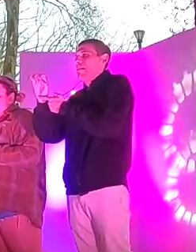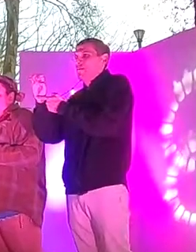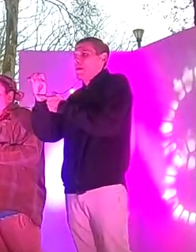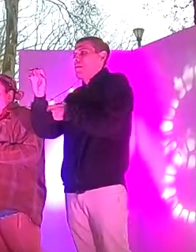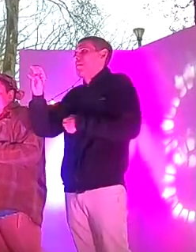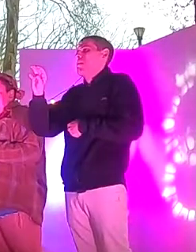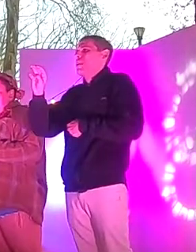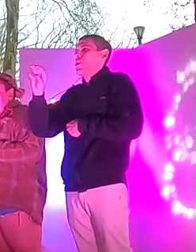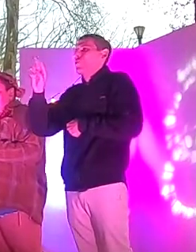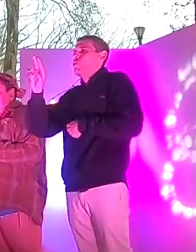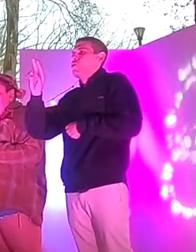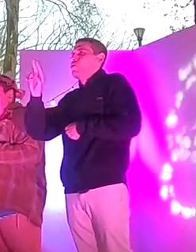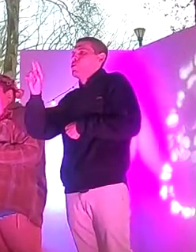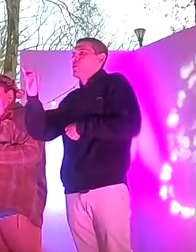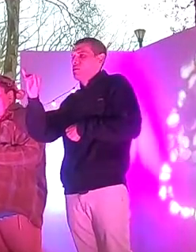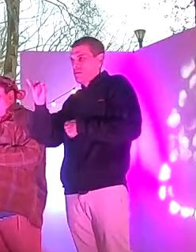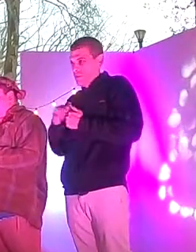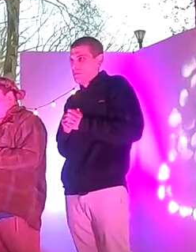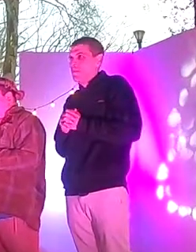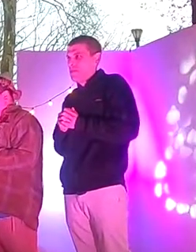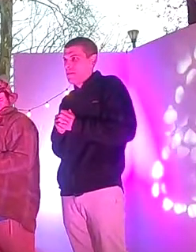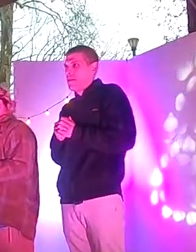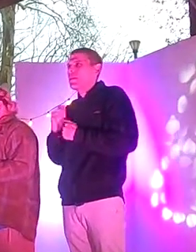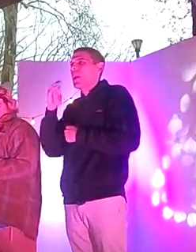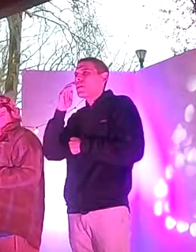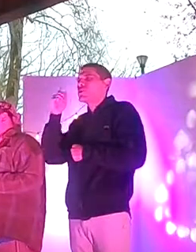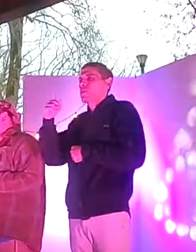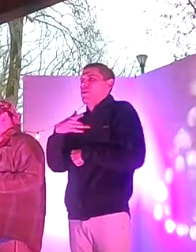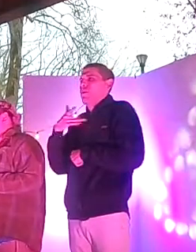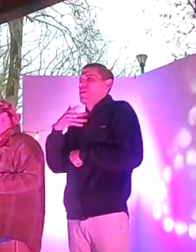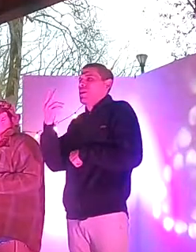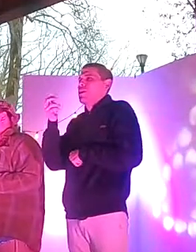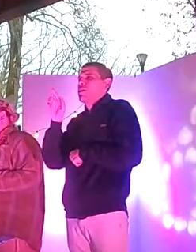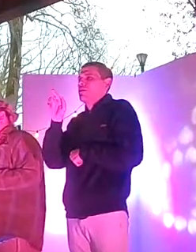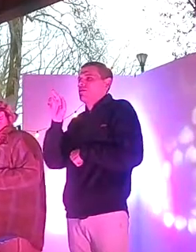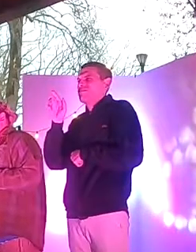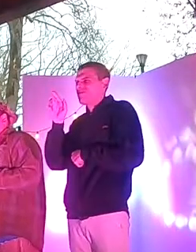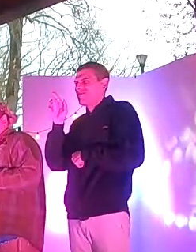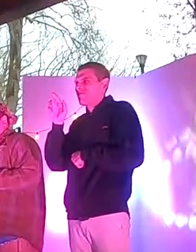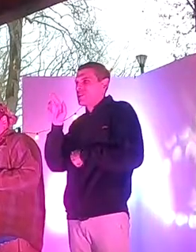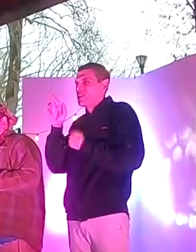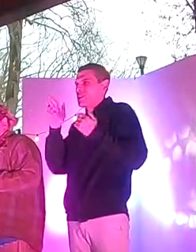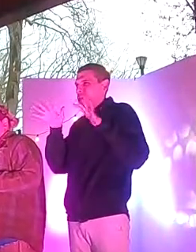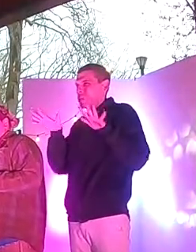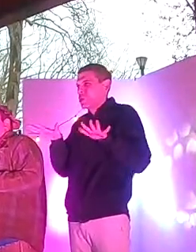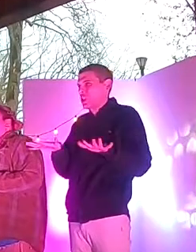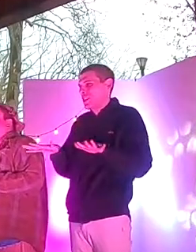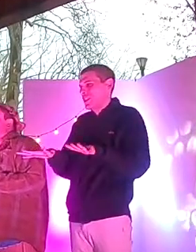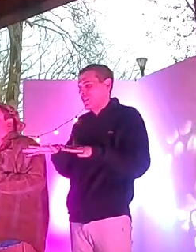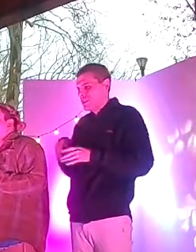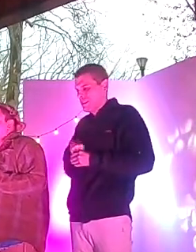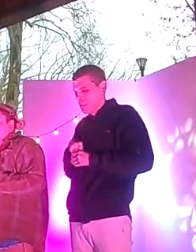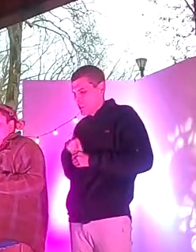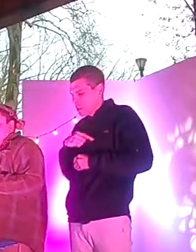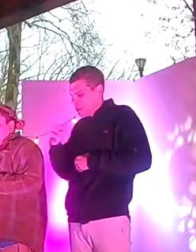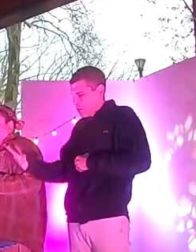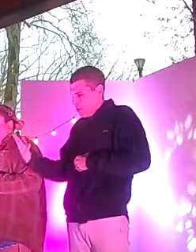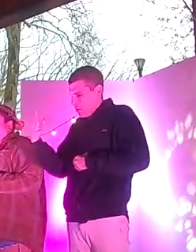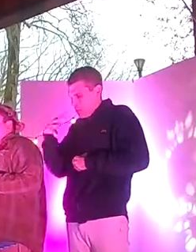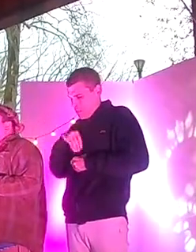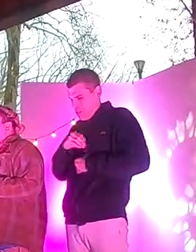Mo'ui. I know you feel her chilling and loud. Breathe her